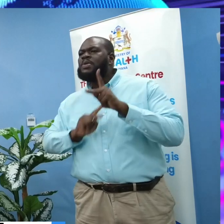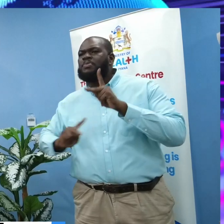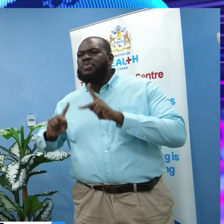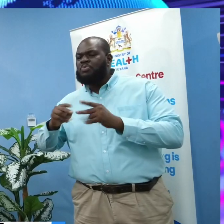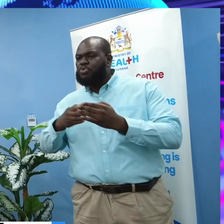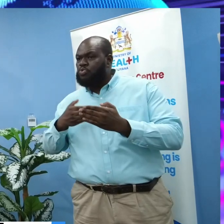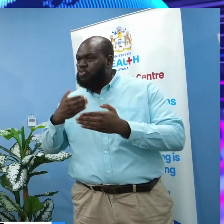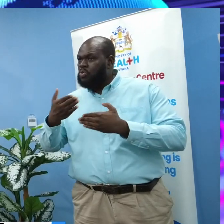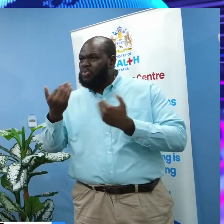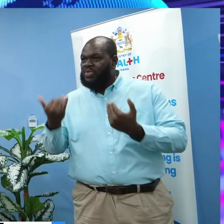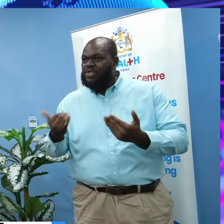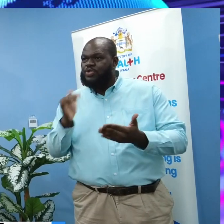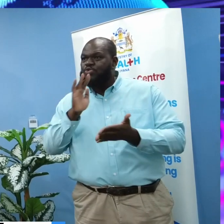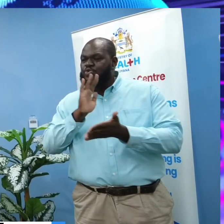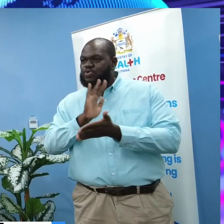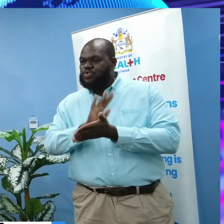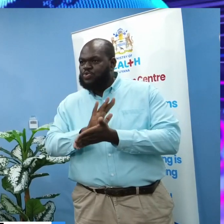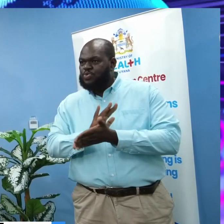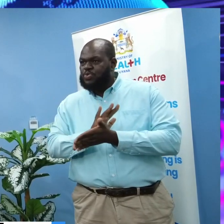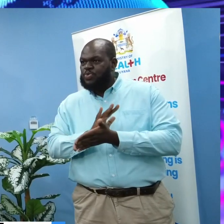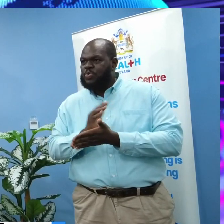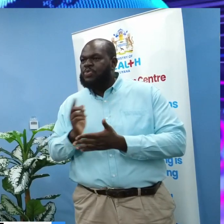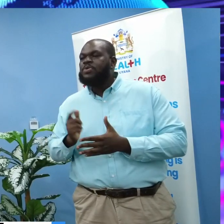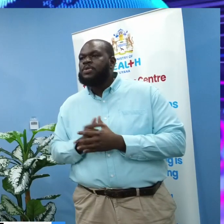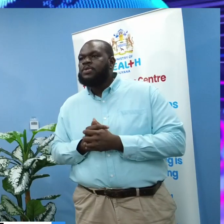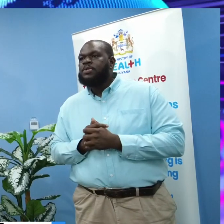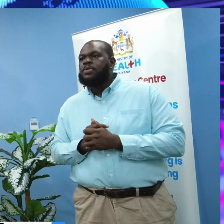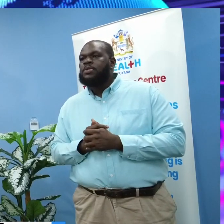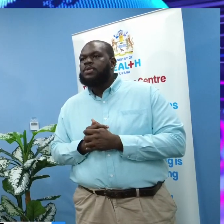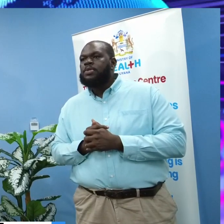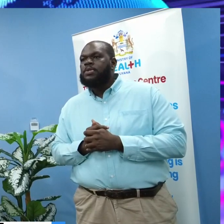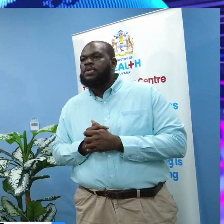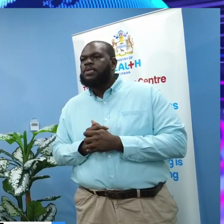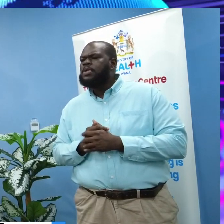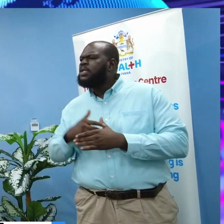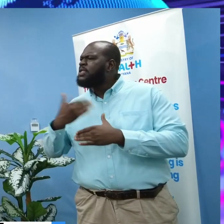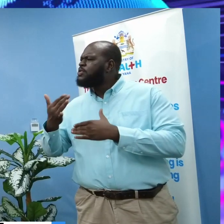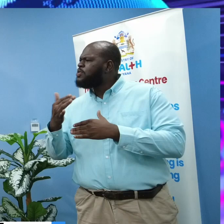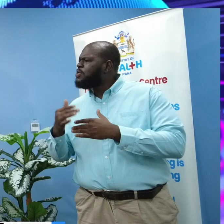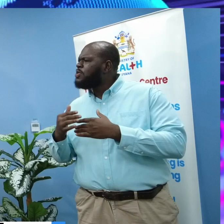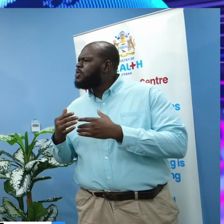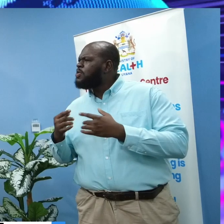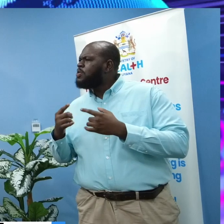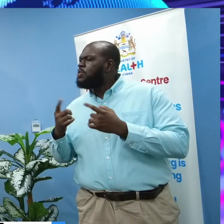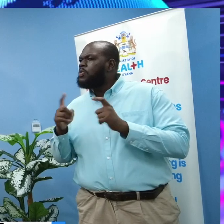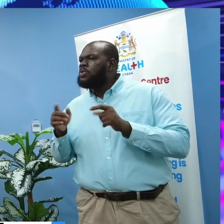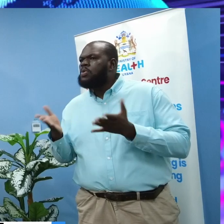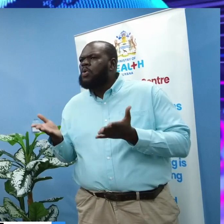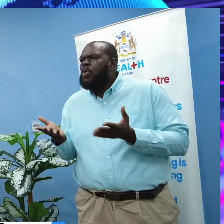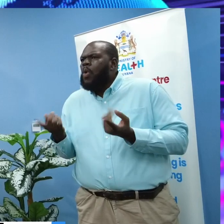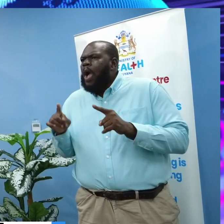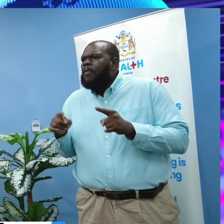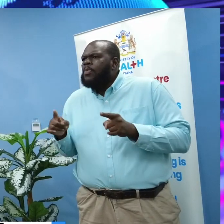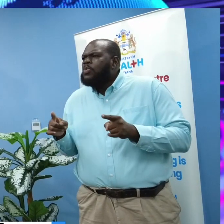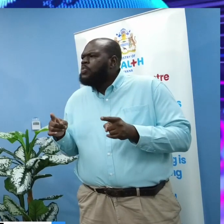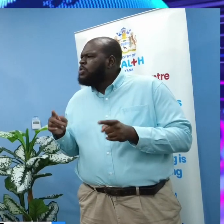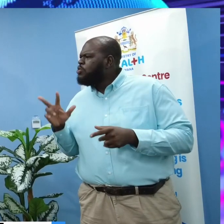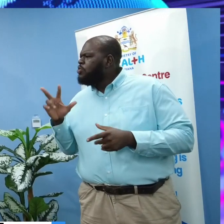the school. And my next question to her was, what happened with these 300